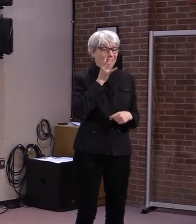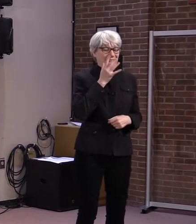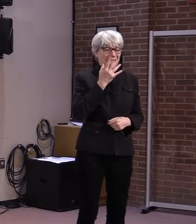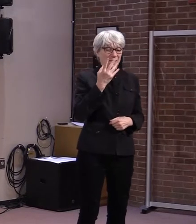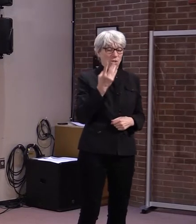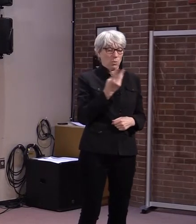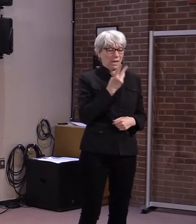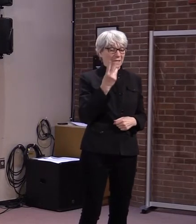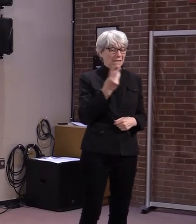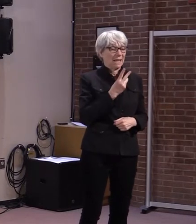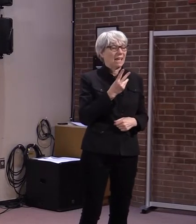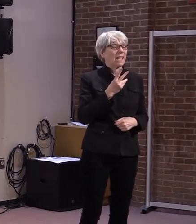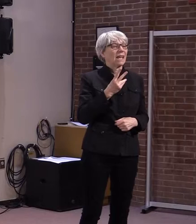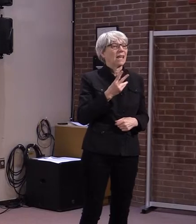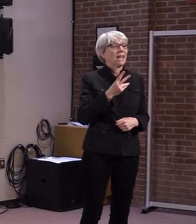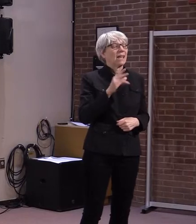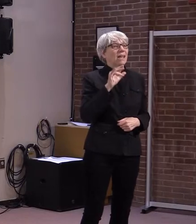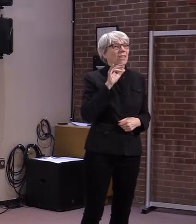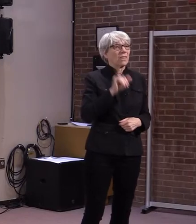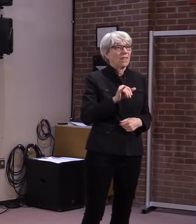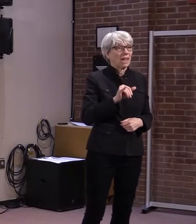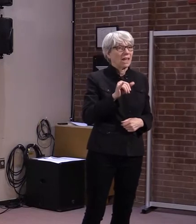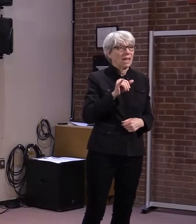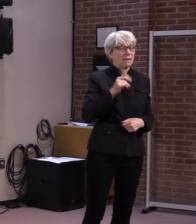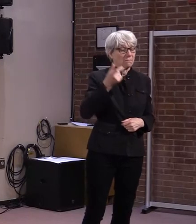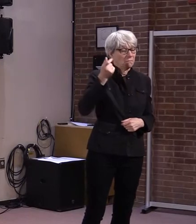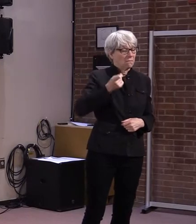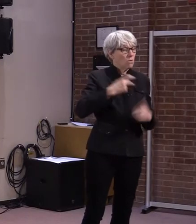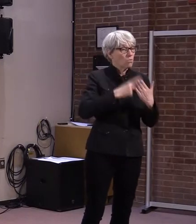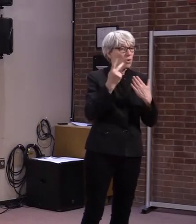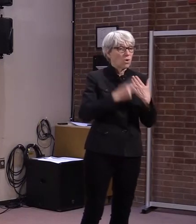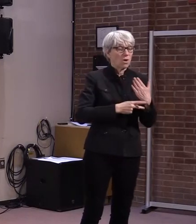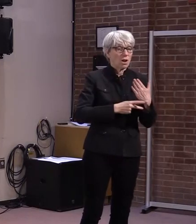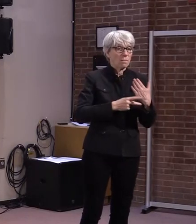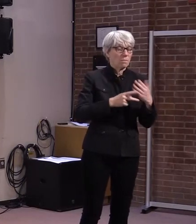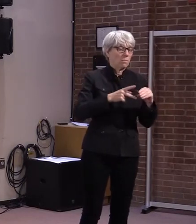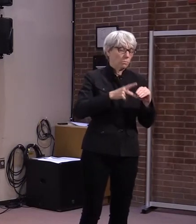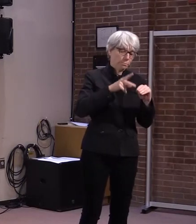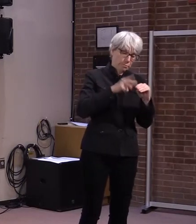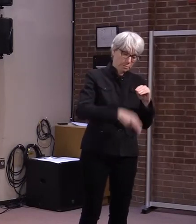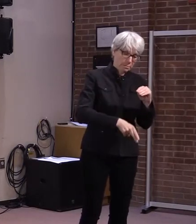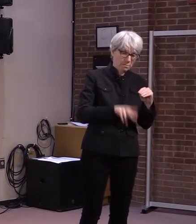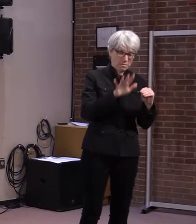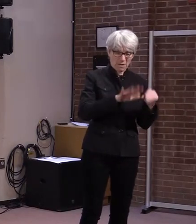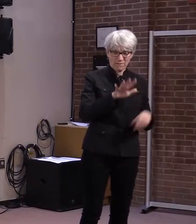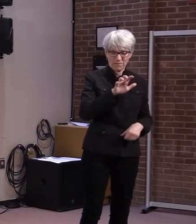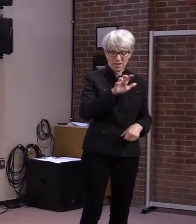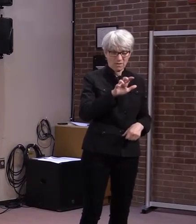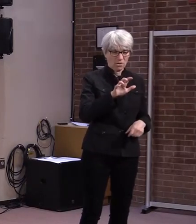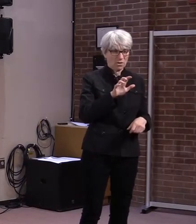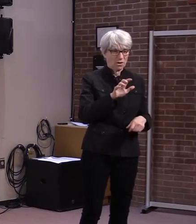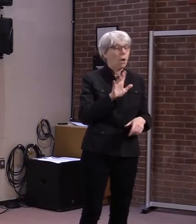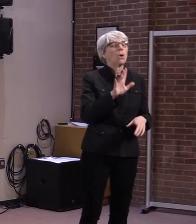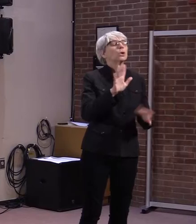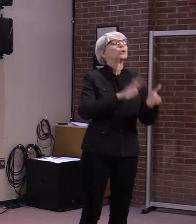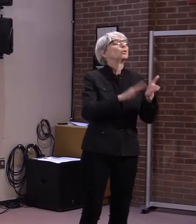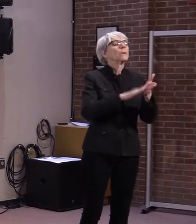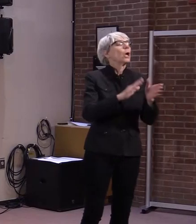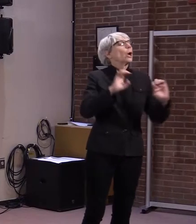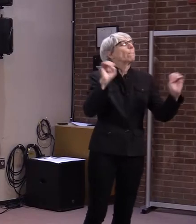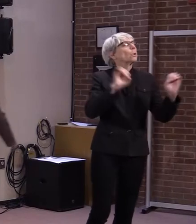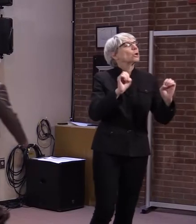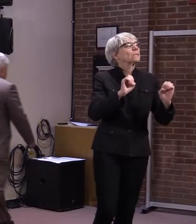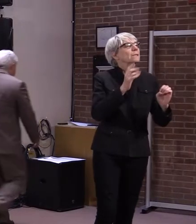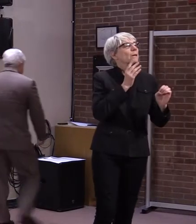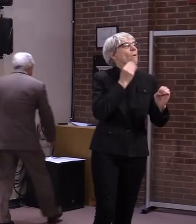program is changing, and about some 500 or so Vermonters will have to find a new place to live. Can